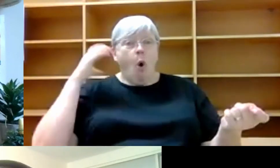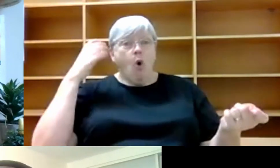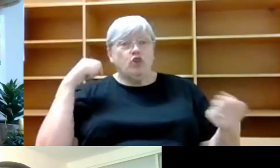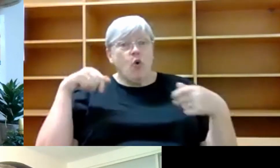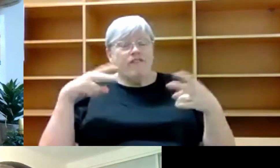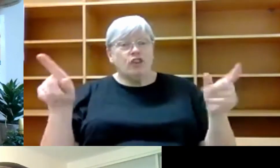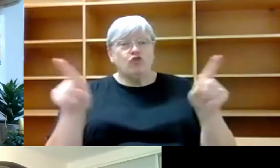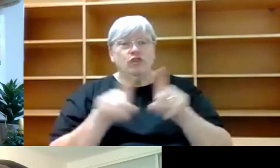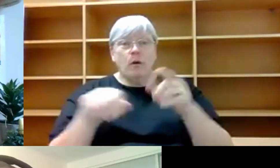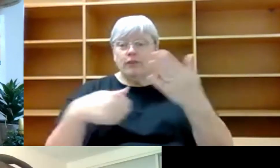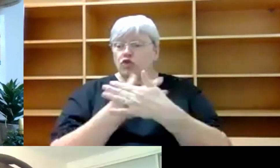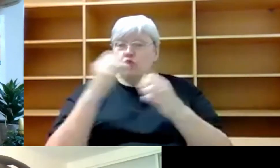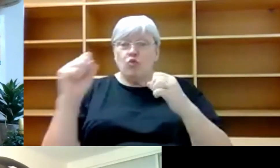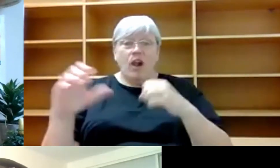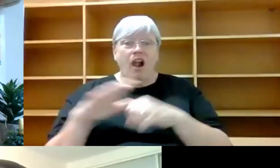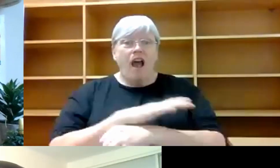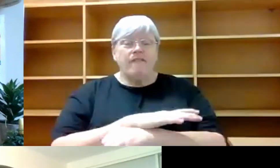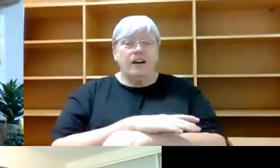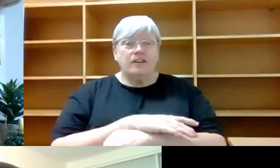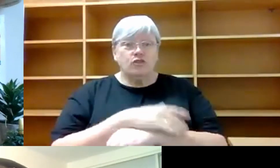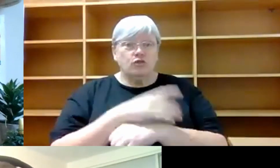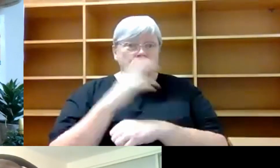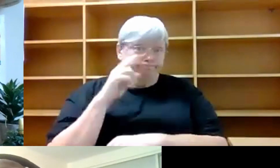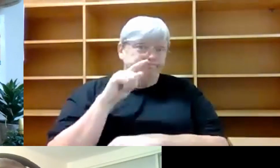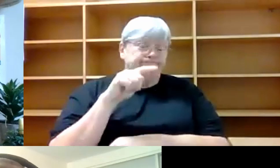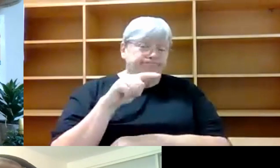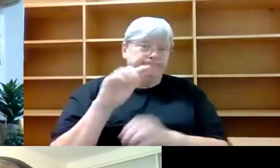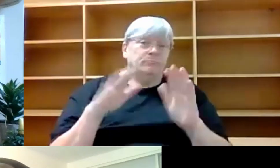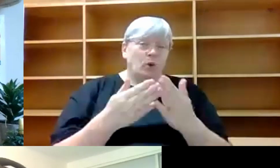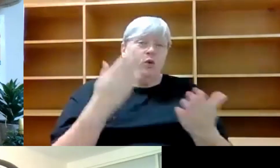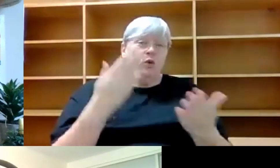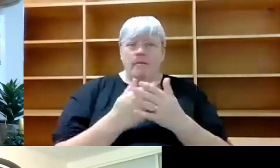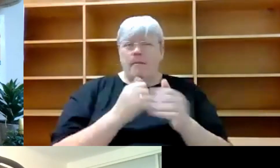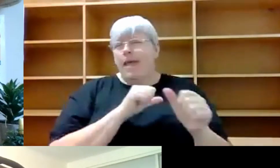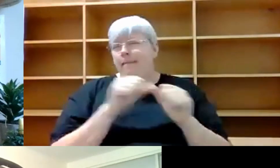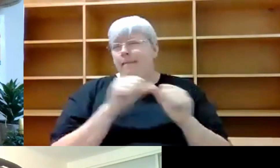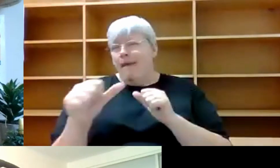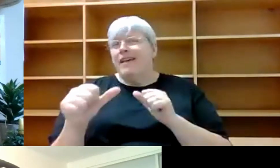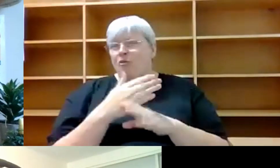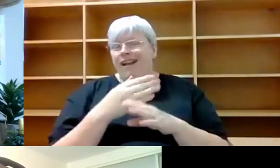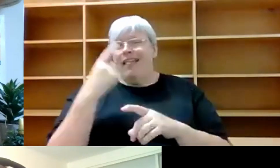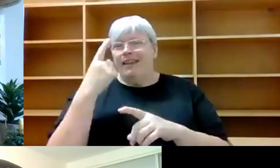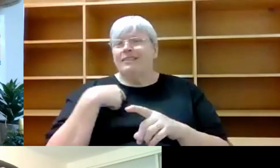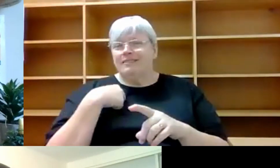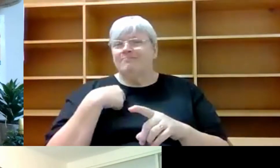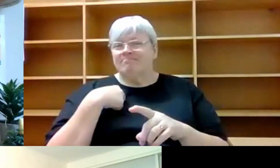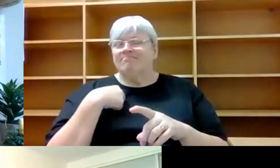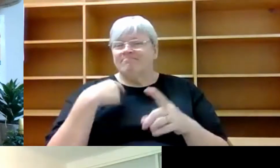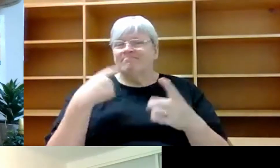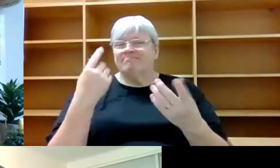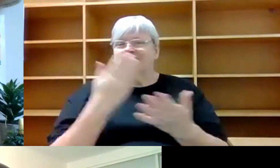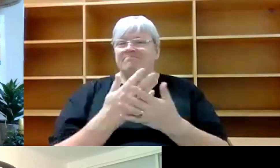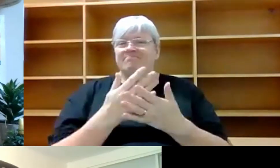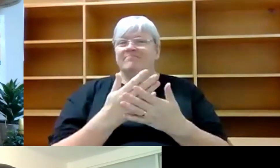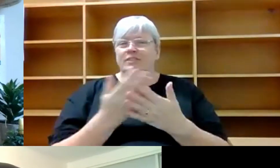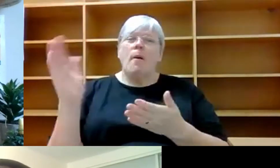with a brand new cover. So look out for that. I really think it's one of my best pieces of work. And it's something that I'm going to return